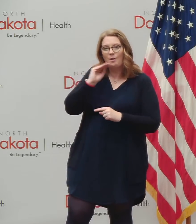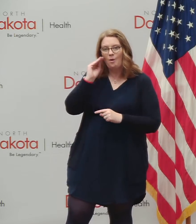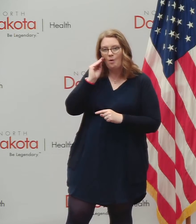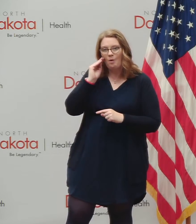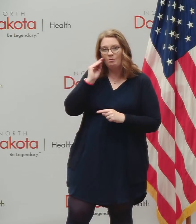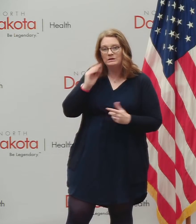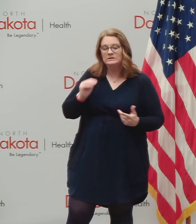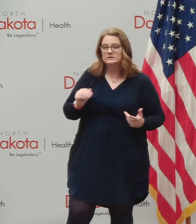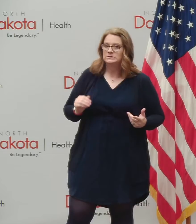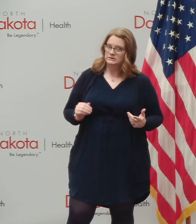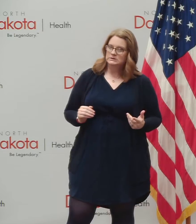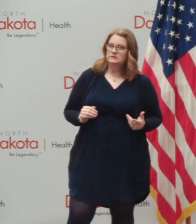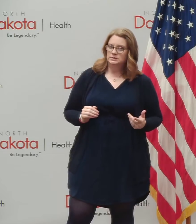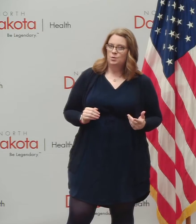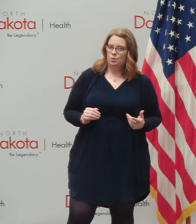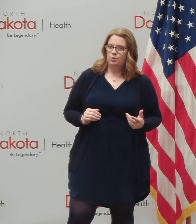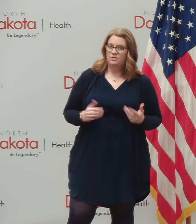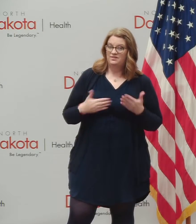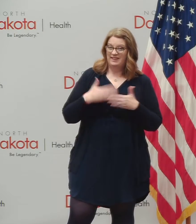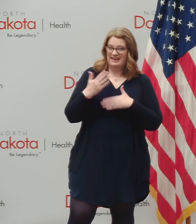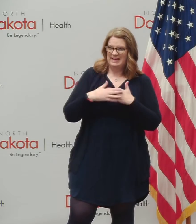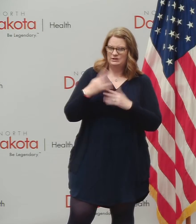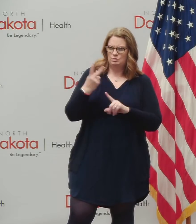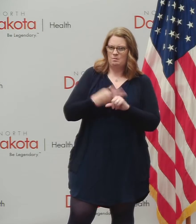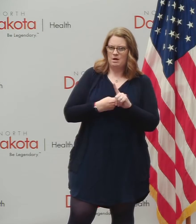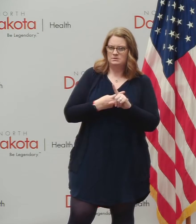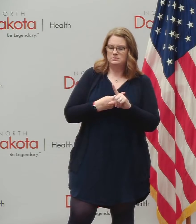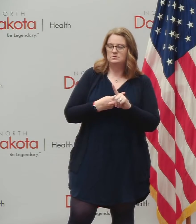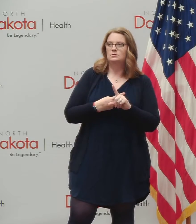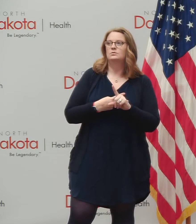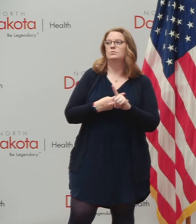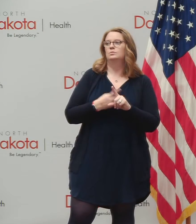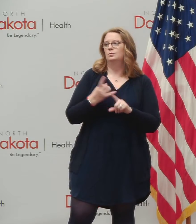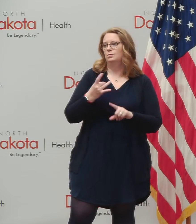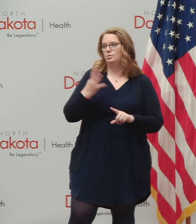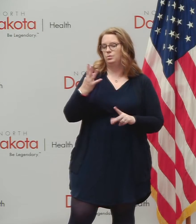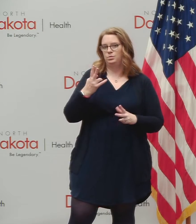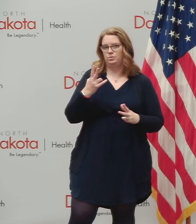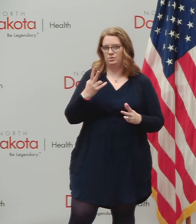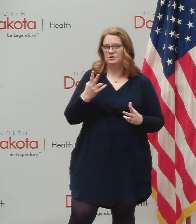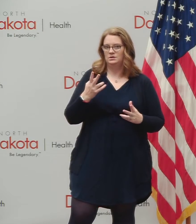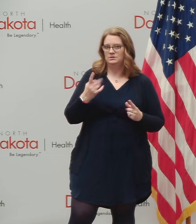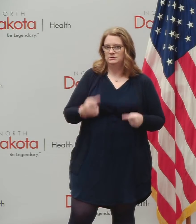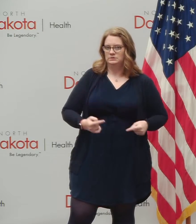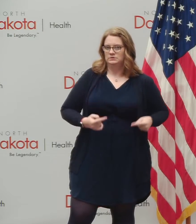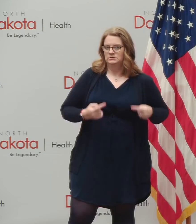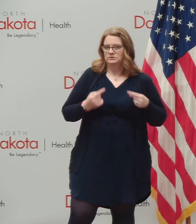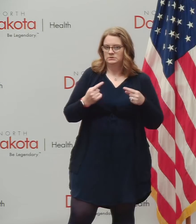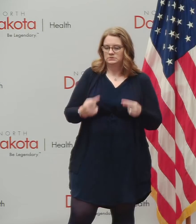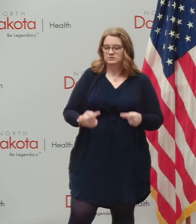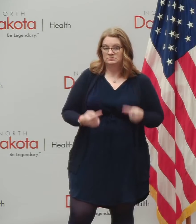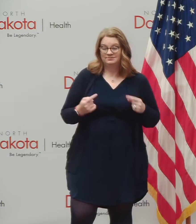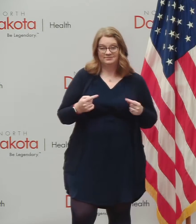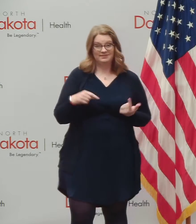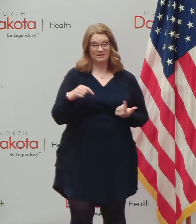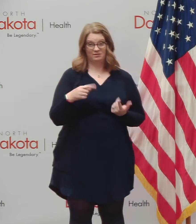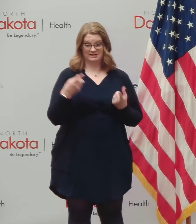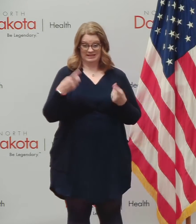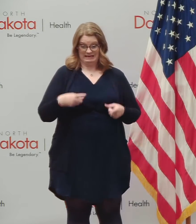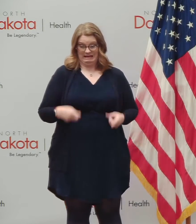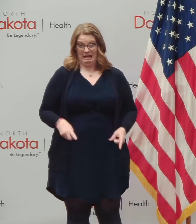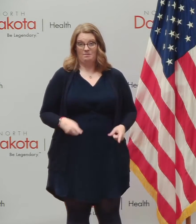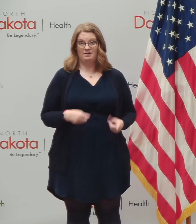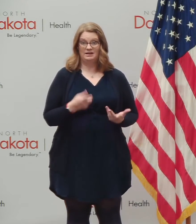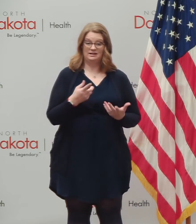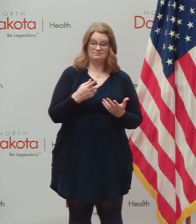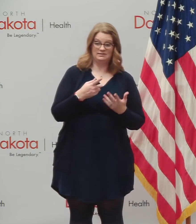difficult operating environment for the next 2 months because the natural rhythm that we have in our state and the natural